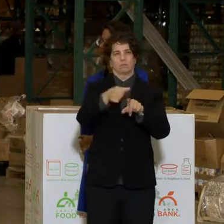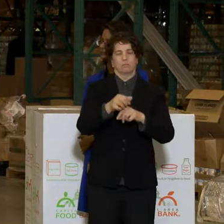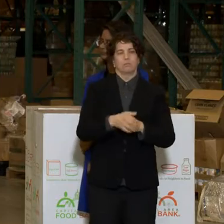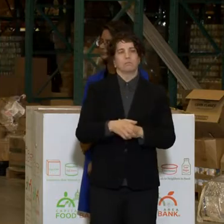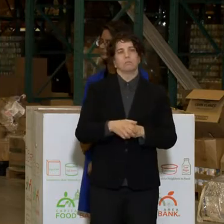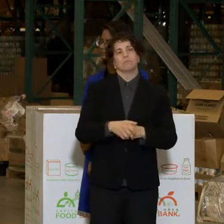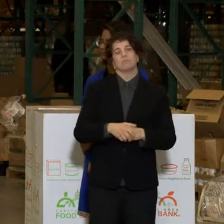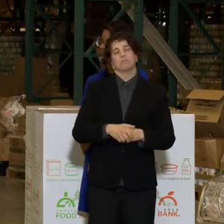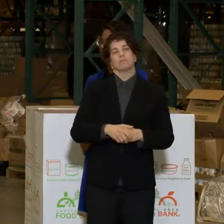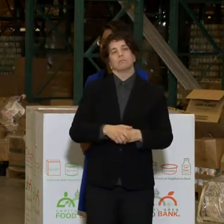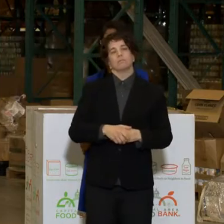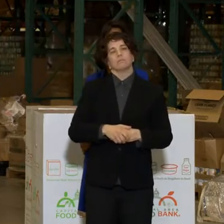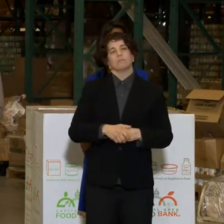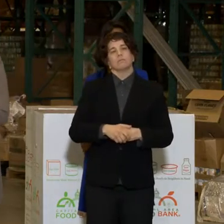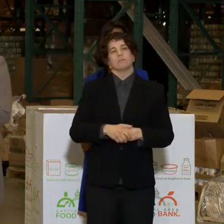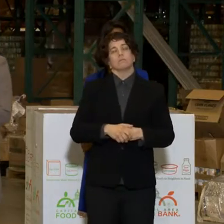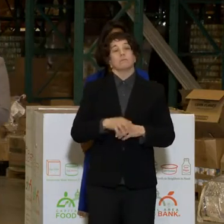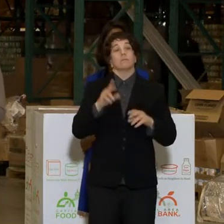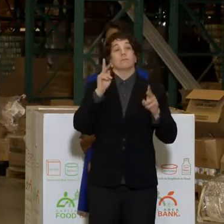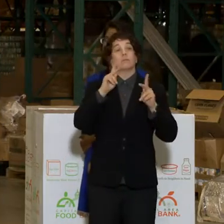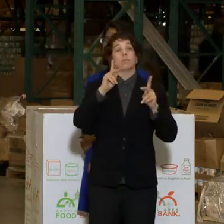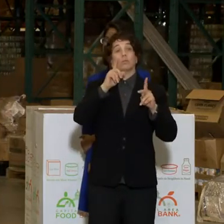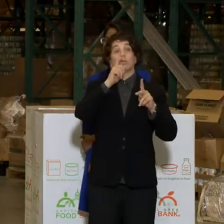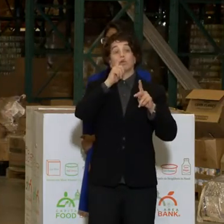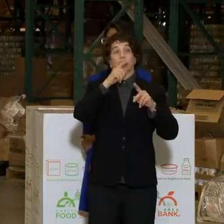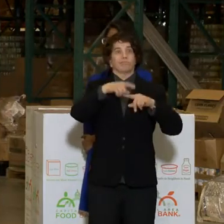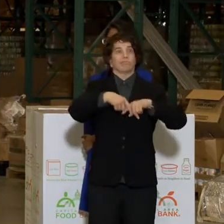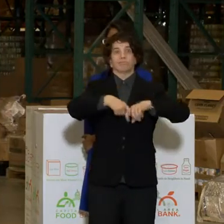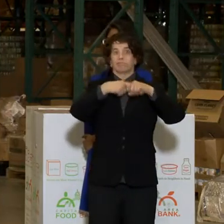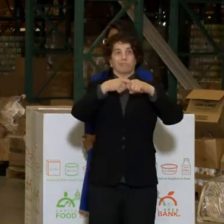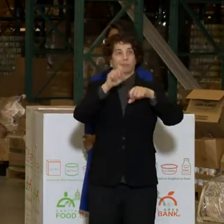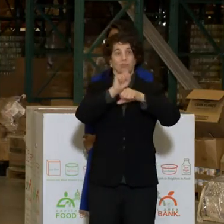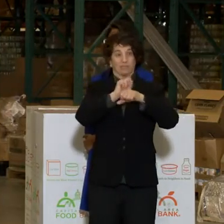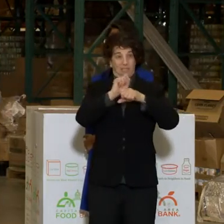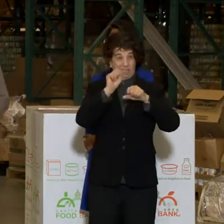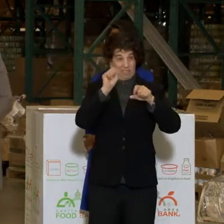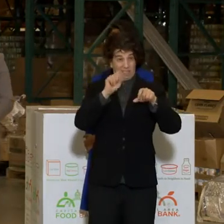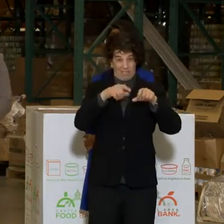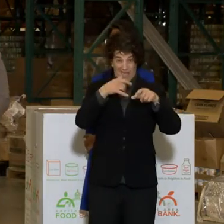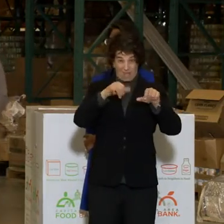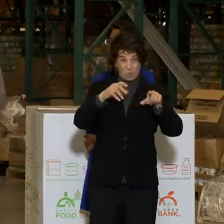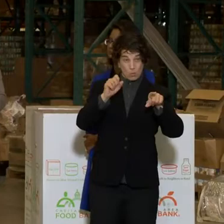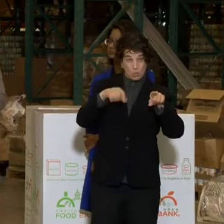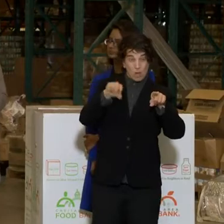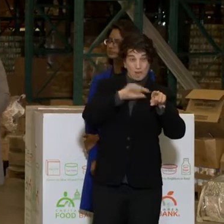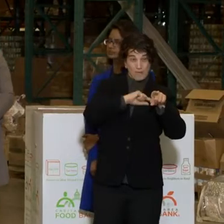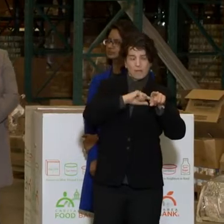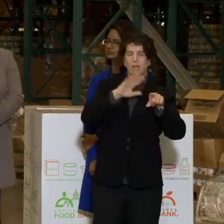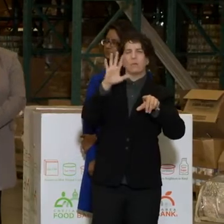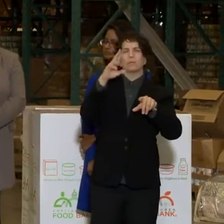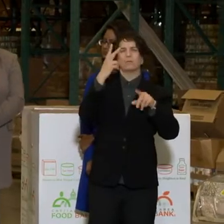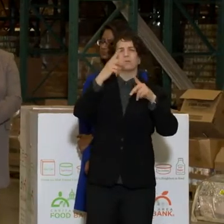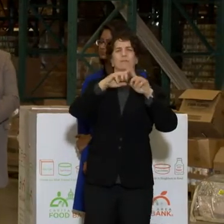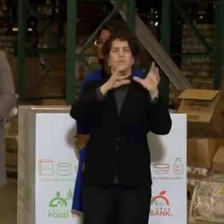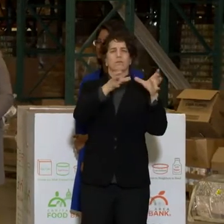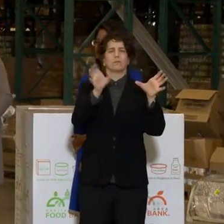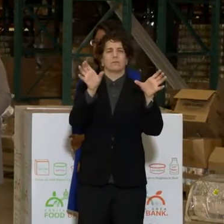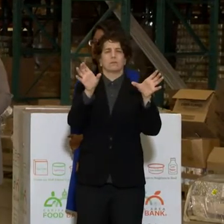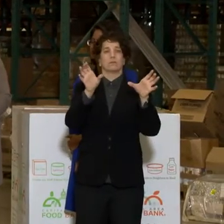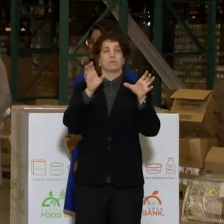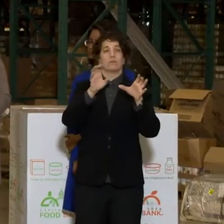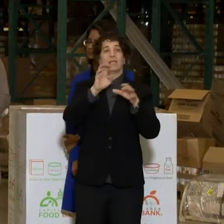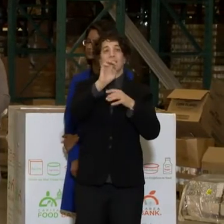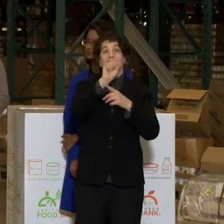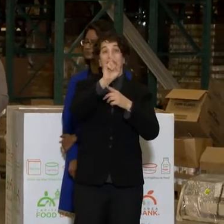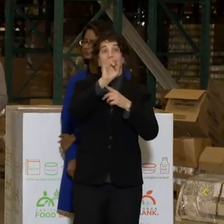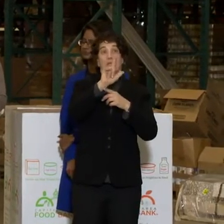eligible. That's correct. Mayor, So we're sorry. talking, one second, we're talking about two groups. The essential staff have,